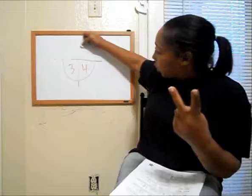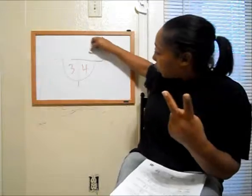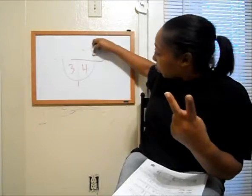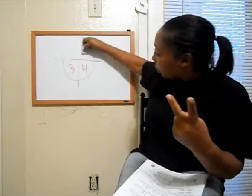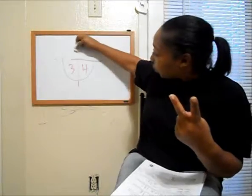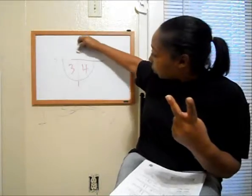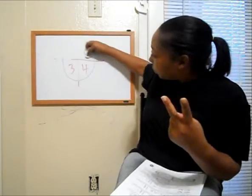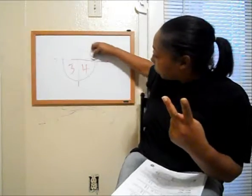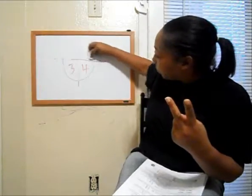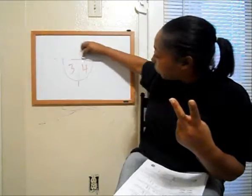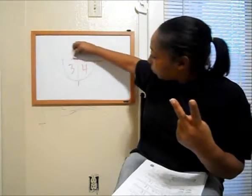2,